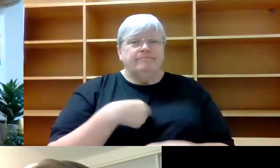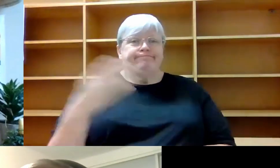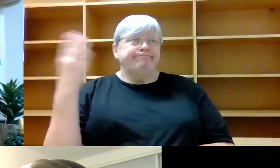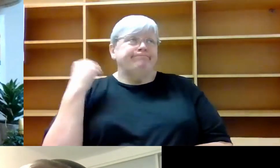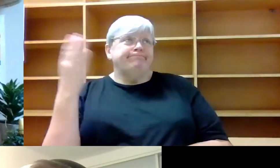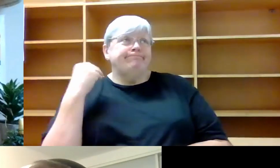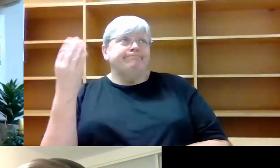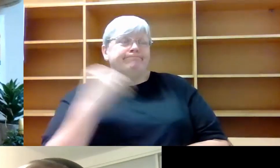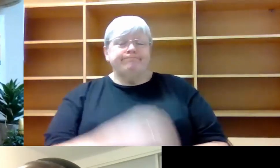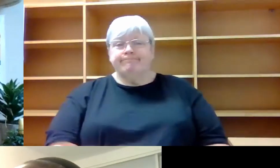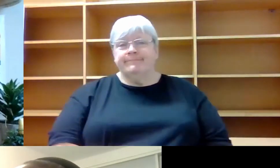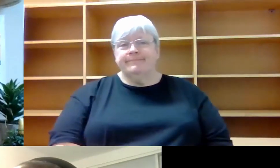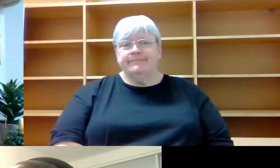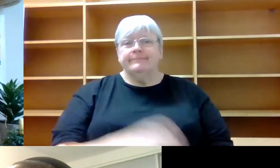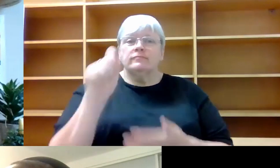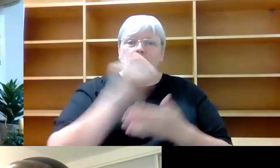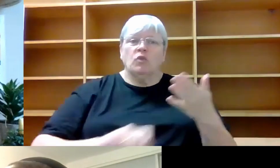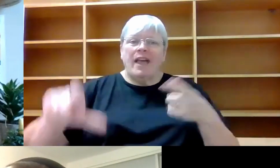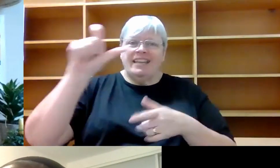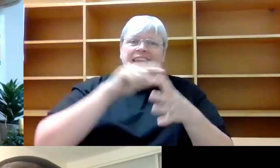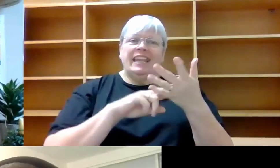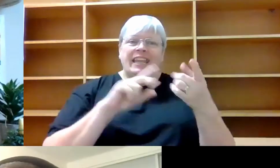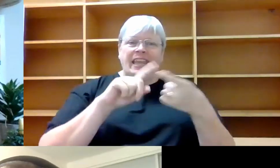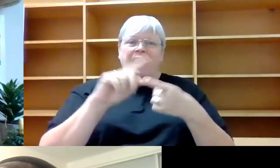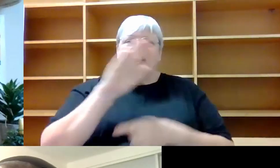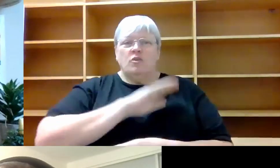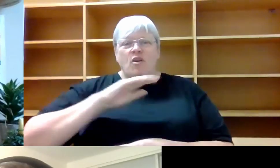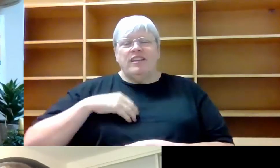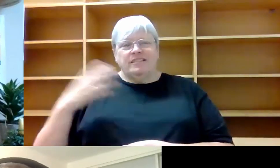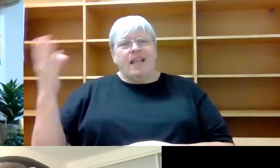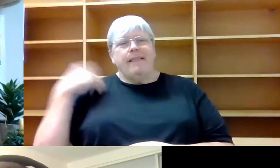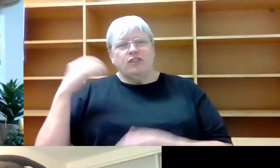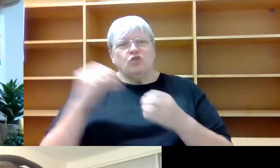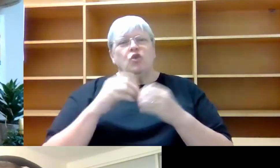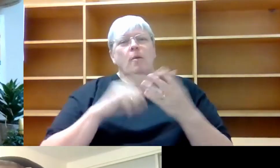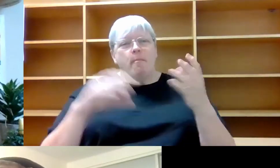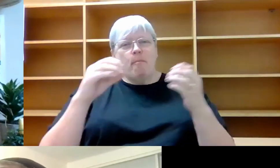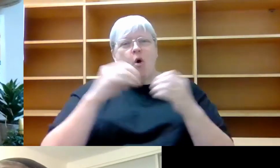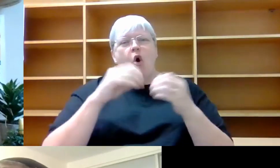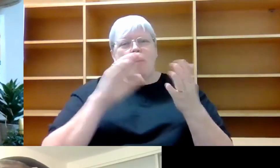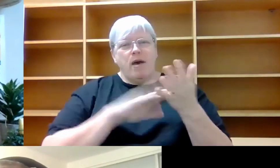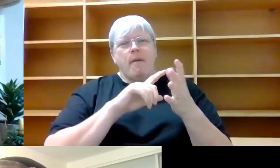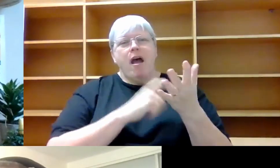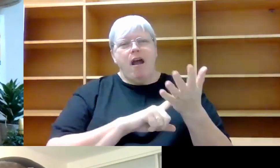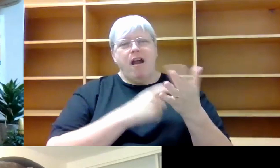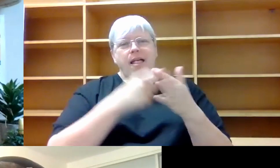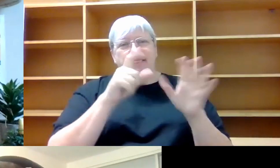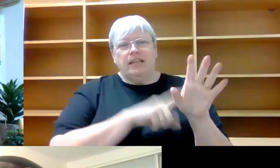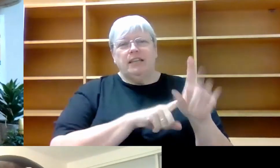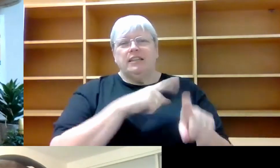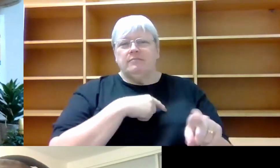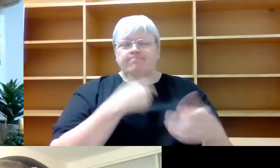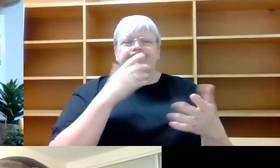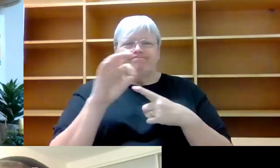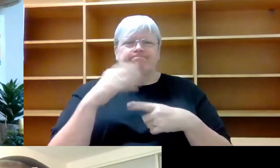so writing Kane Warriors, I listened to a lot of Bob Marley, especially the Exodus album. I listened to a lot of